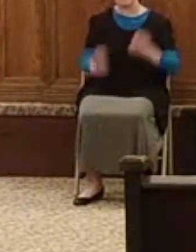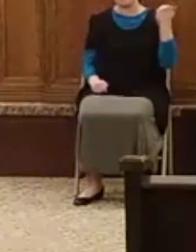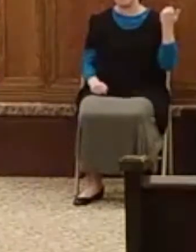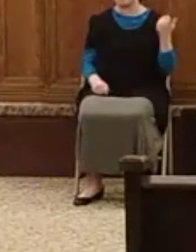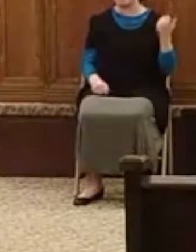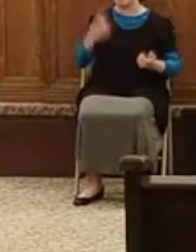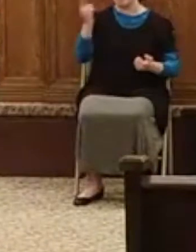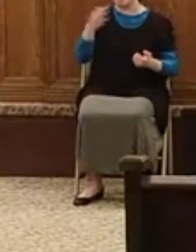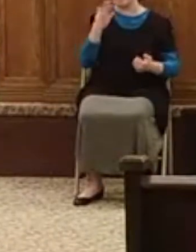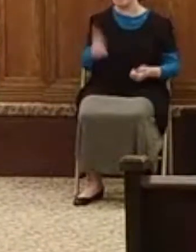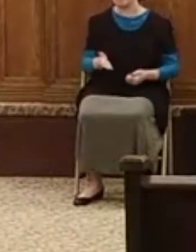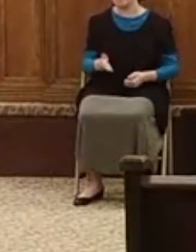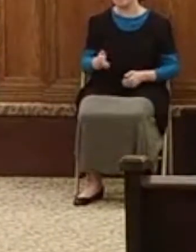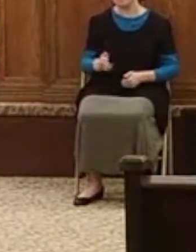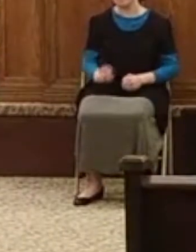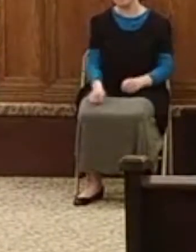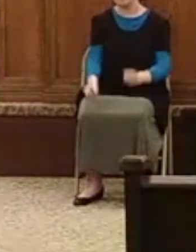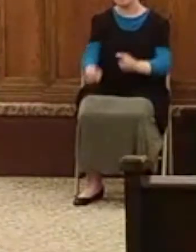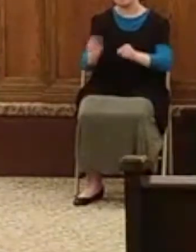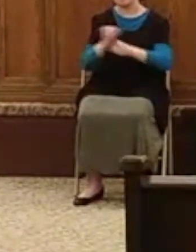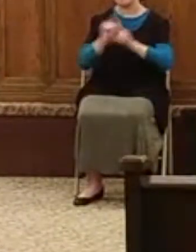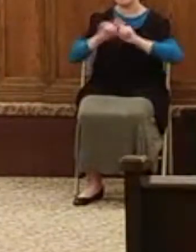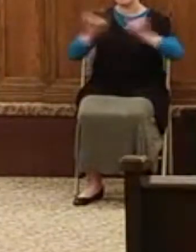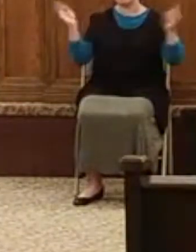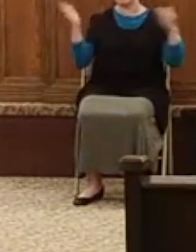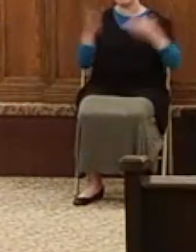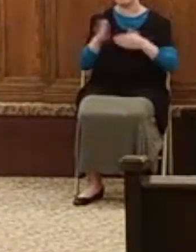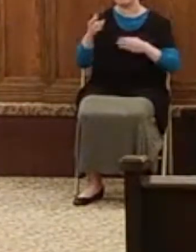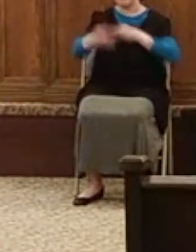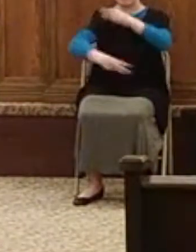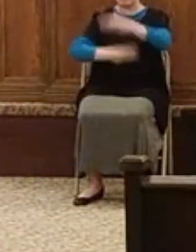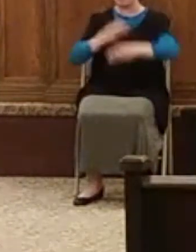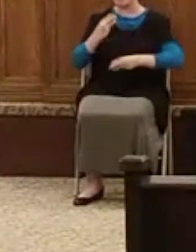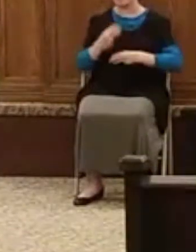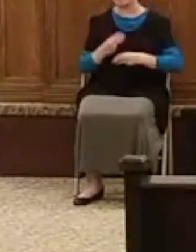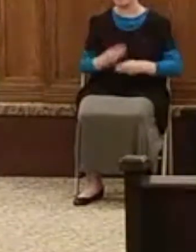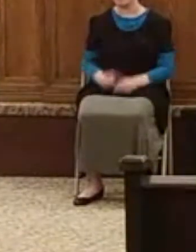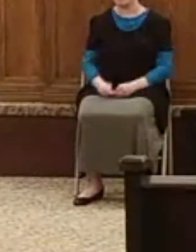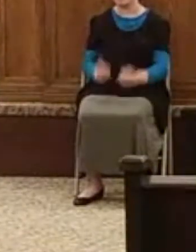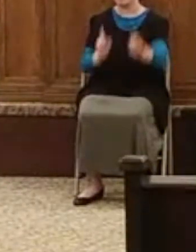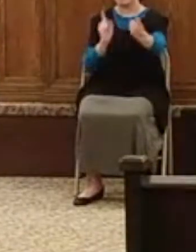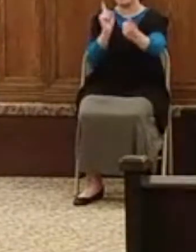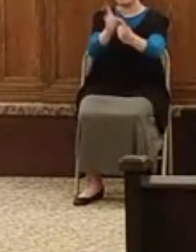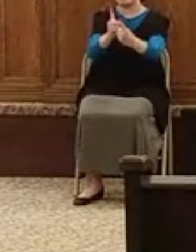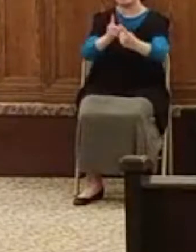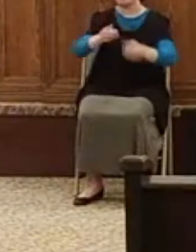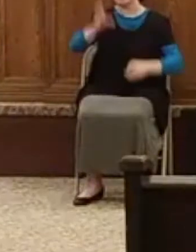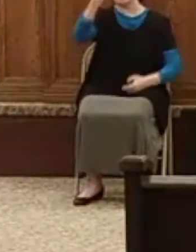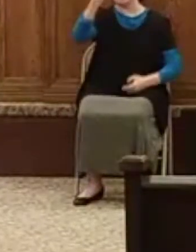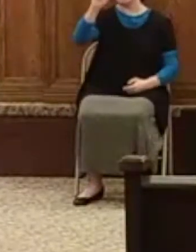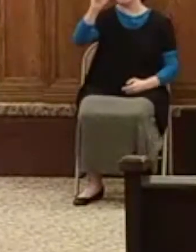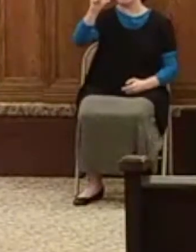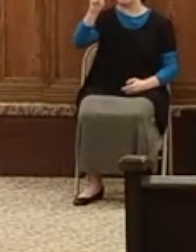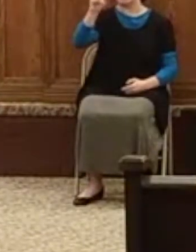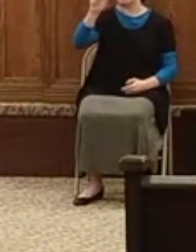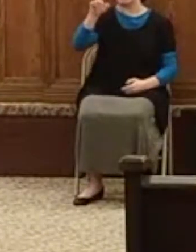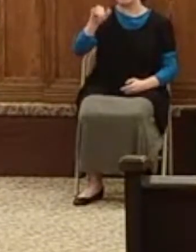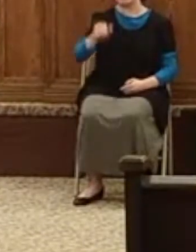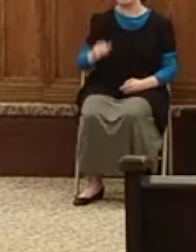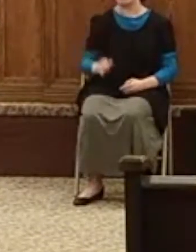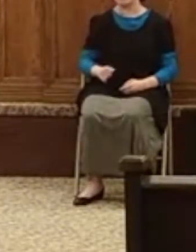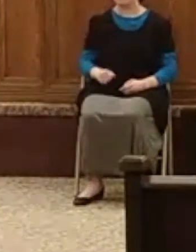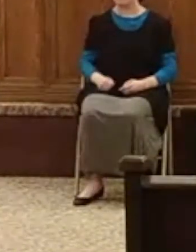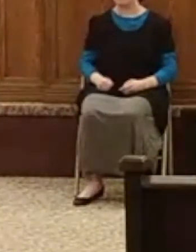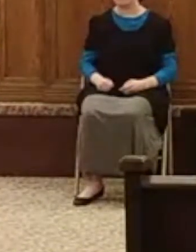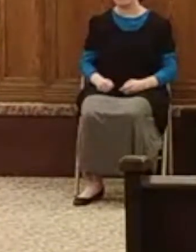they are. The only thing that marks the difference between us and the world is we have an encounter with Calvary. We've